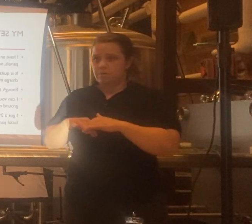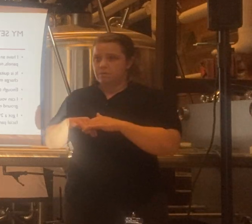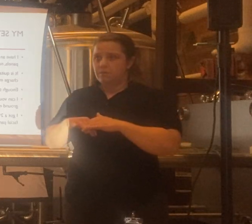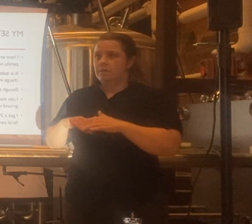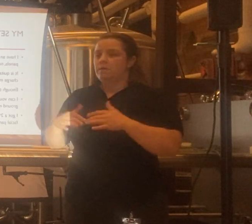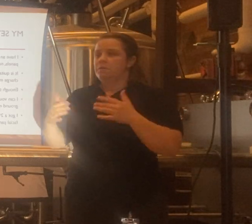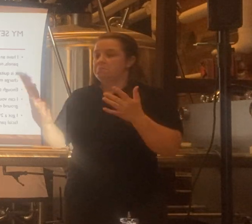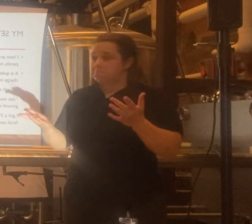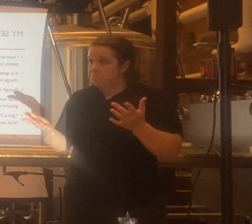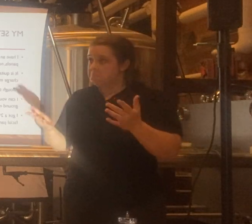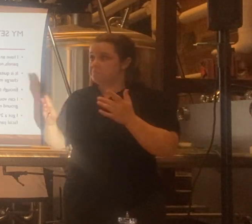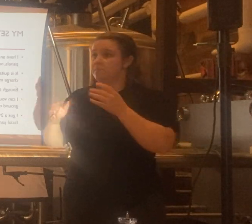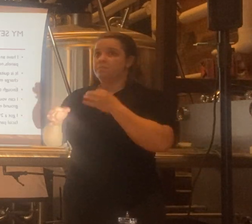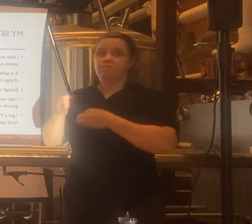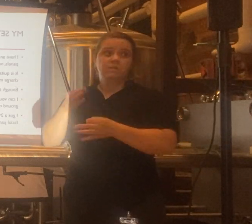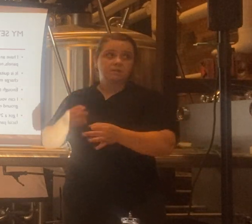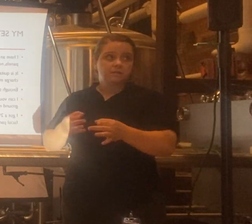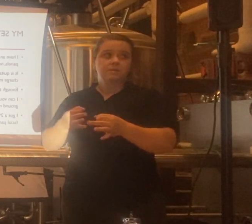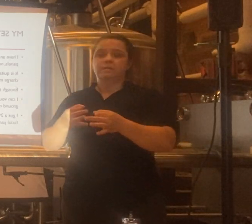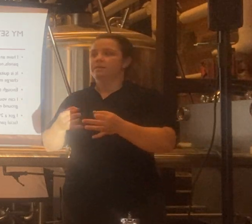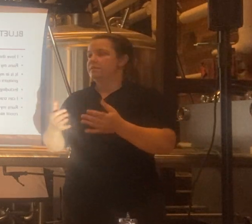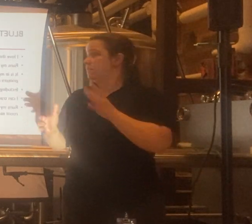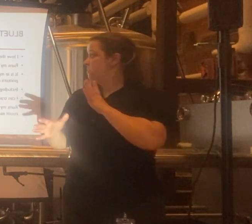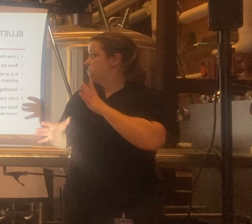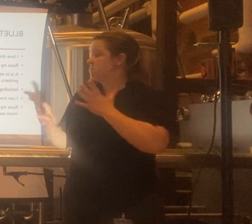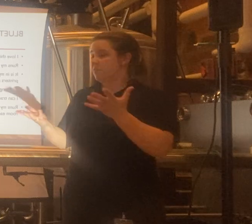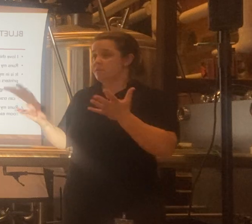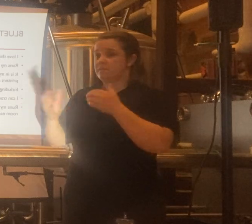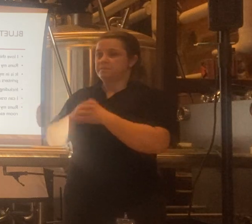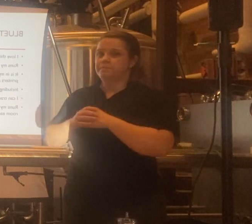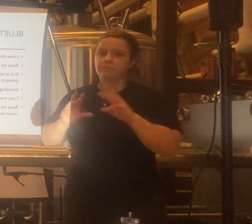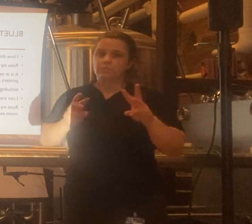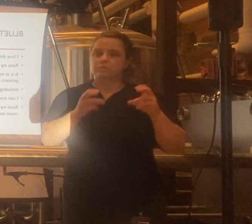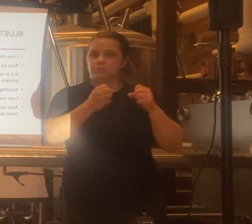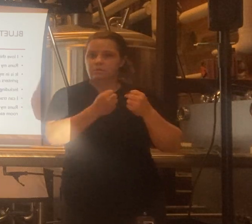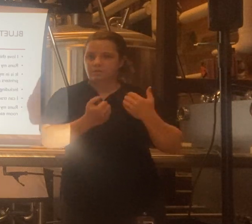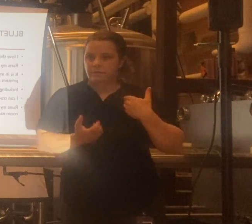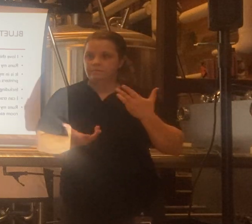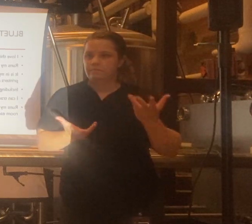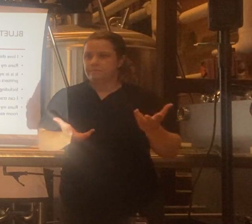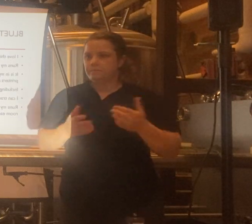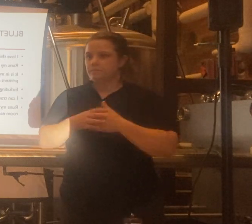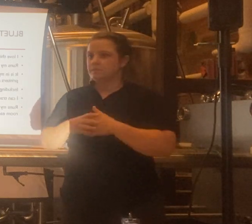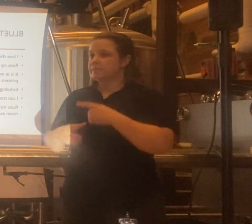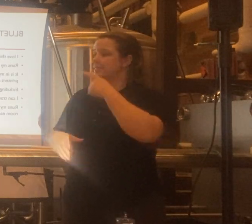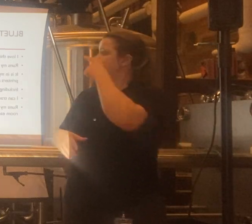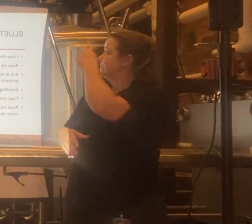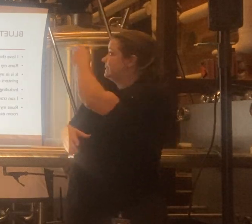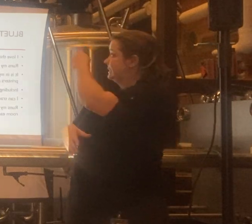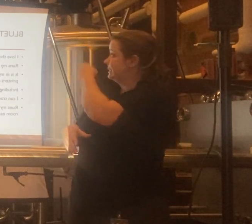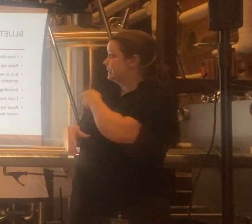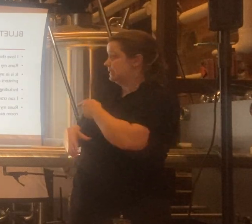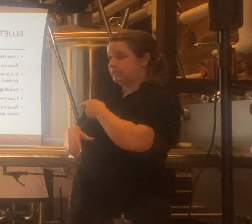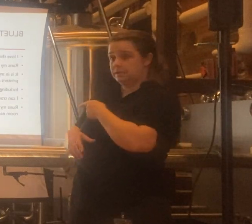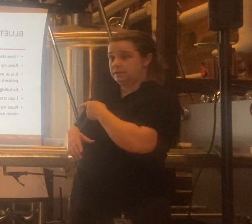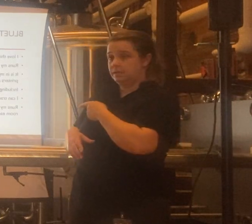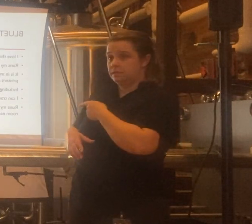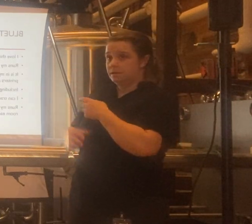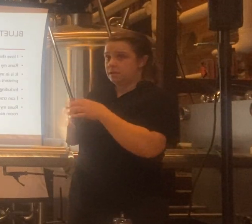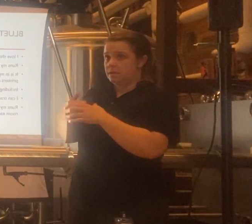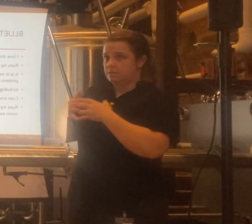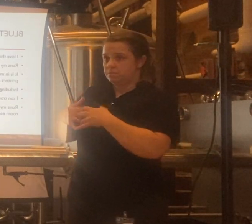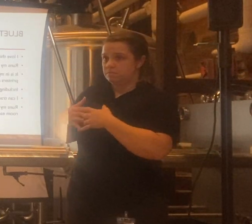like that so much, I bought a second one and put it, and now runs my workshop, which you'll see in a second. This is the Blue Eddy AC300. They